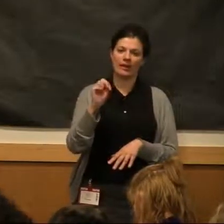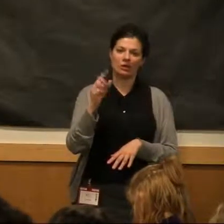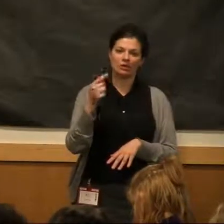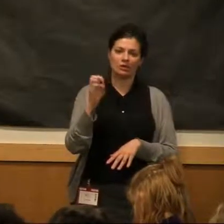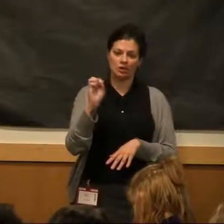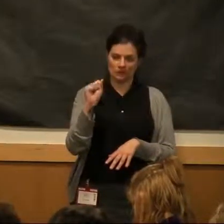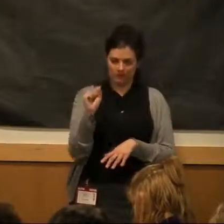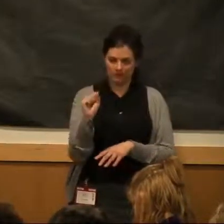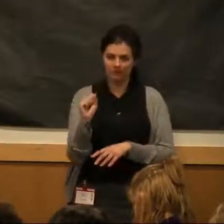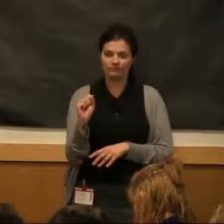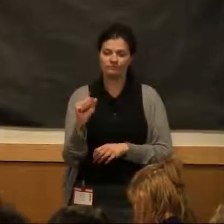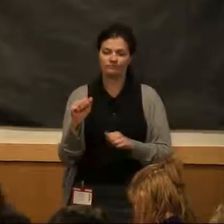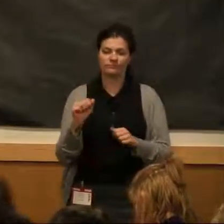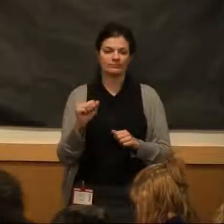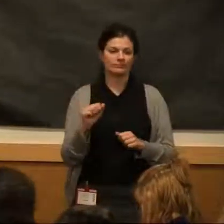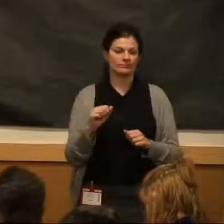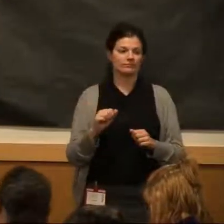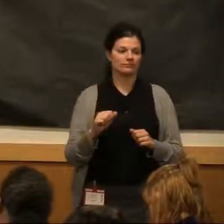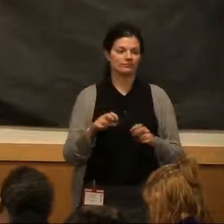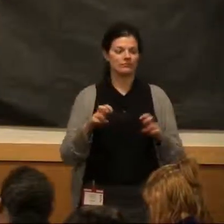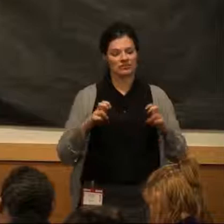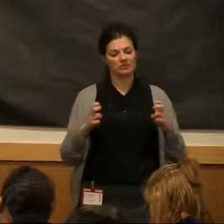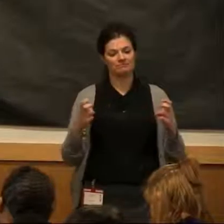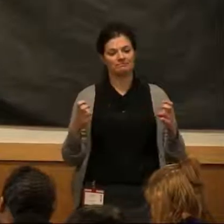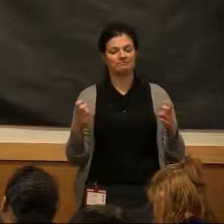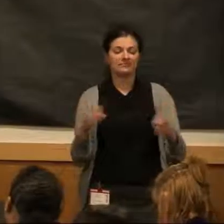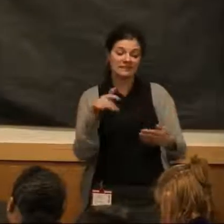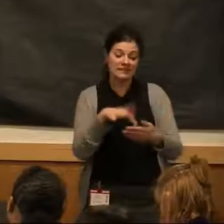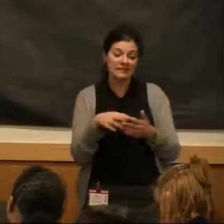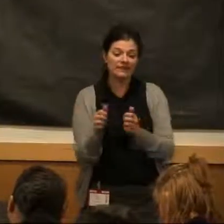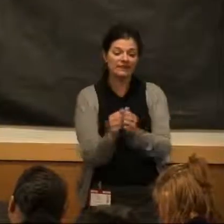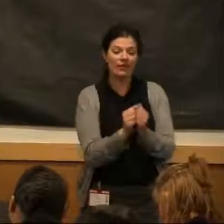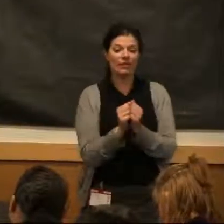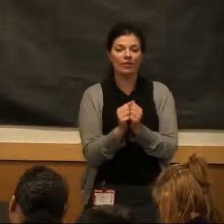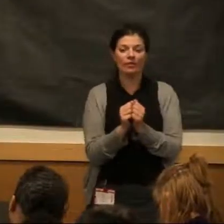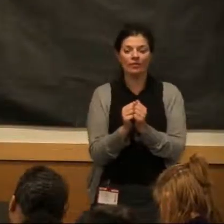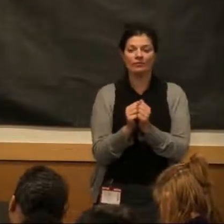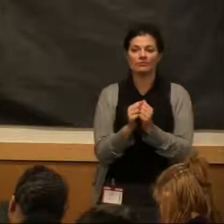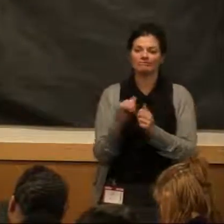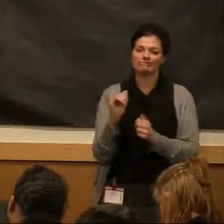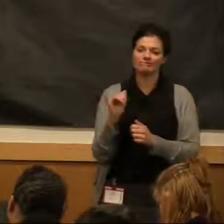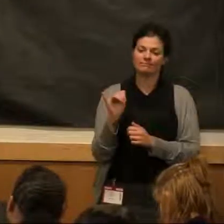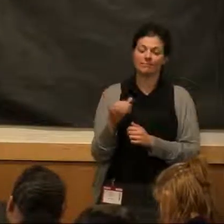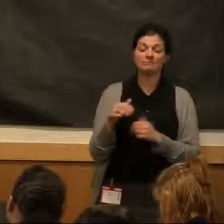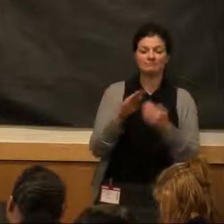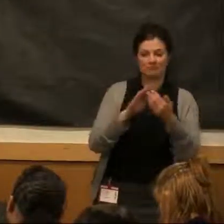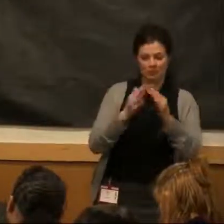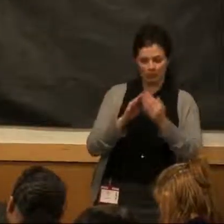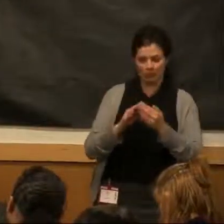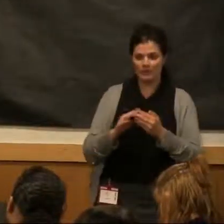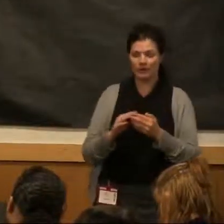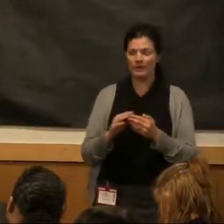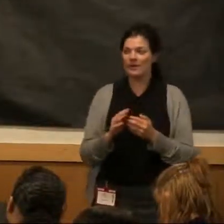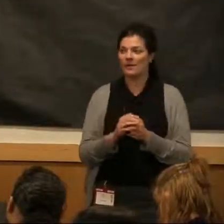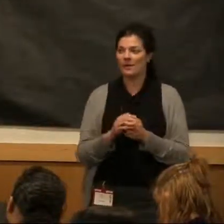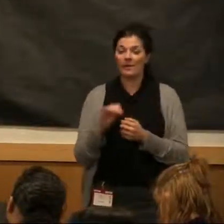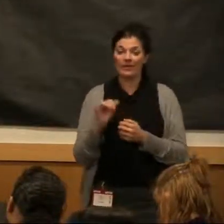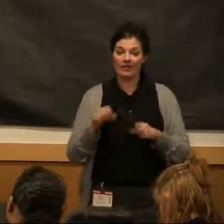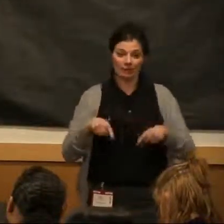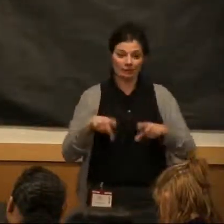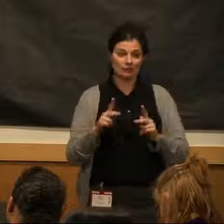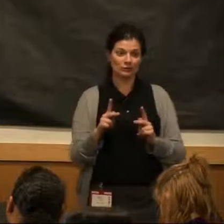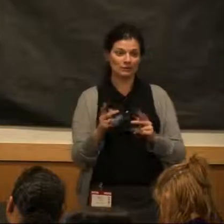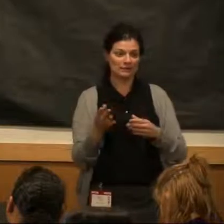and study together, to just be in community together, that really builds on the success of the opportunity of being involved